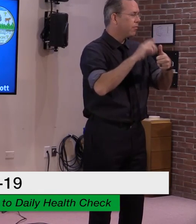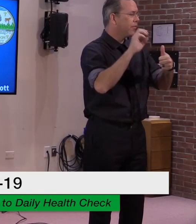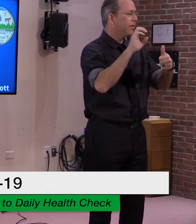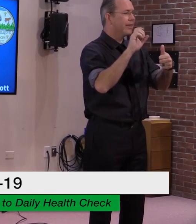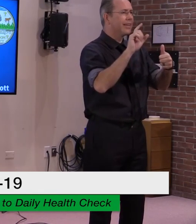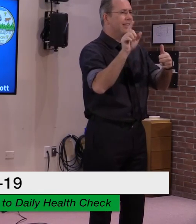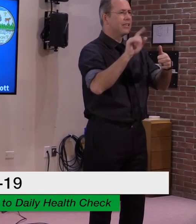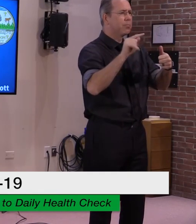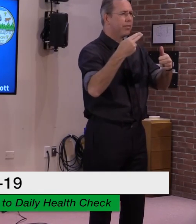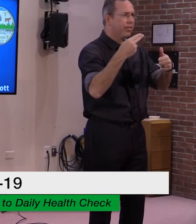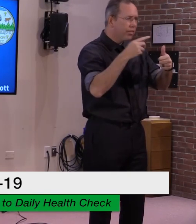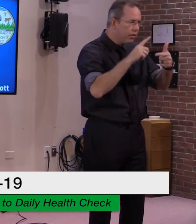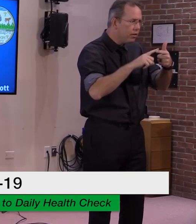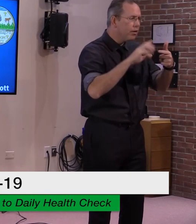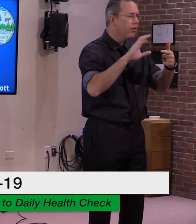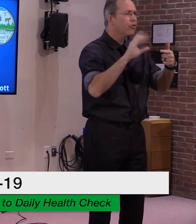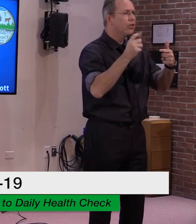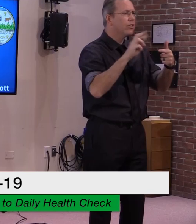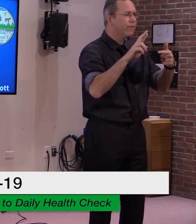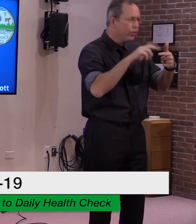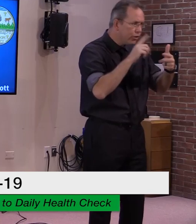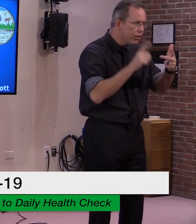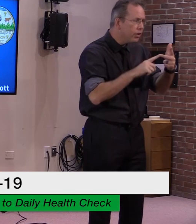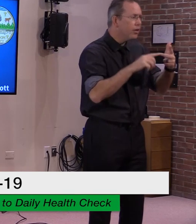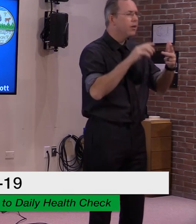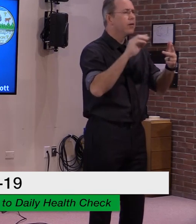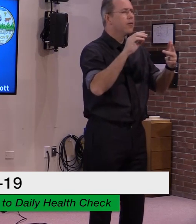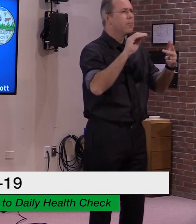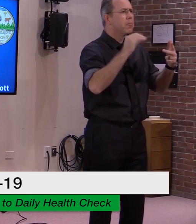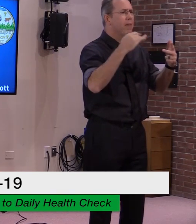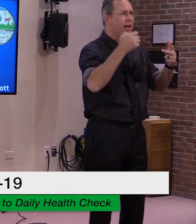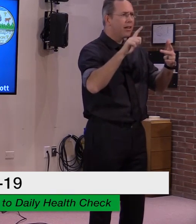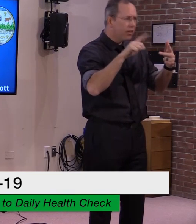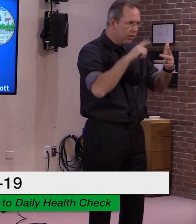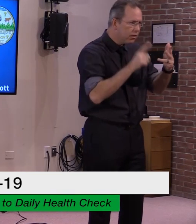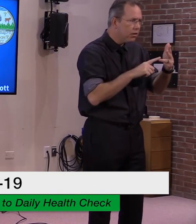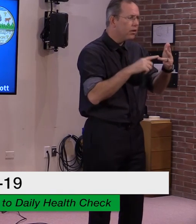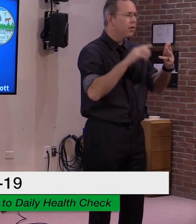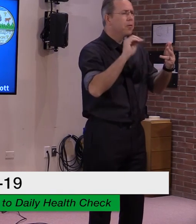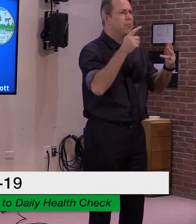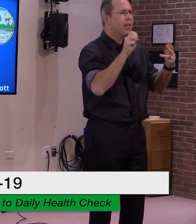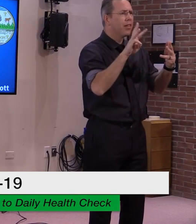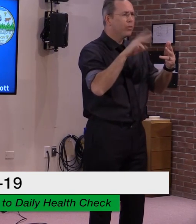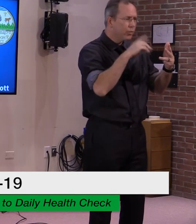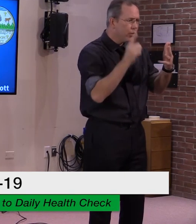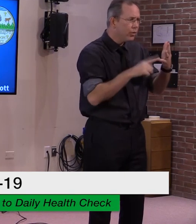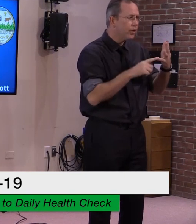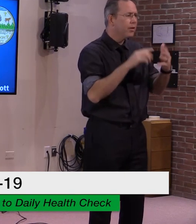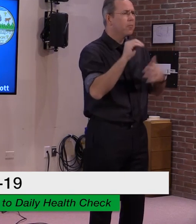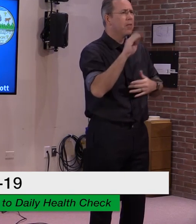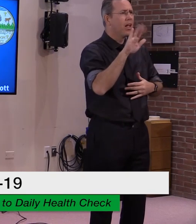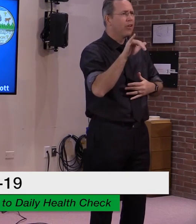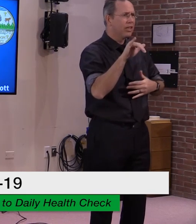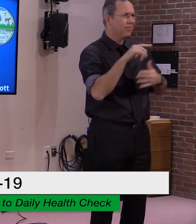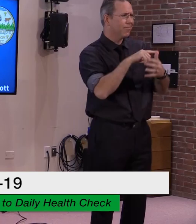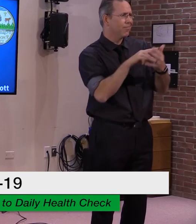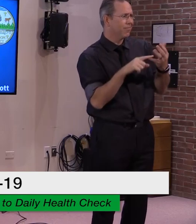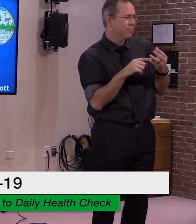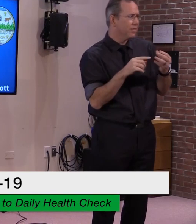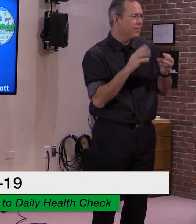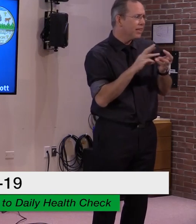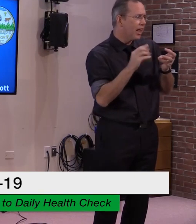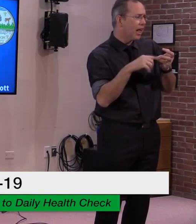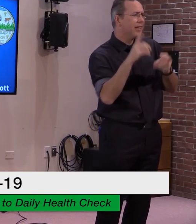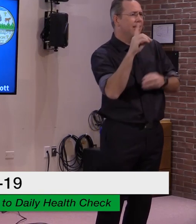matthew and mary who she raised in bristol with her husband and i greatly appreciated